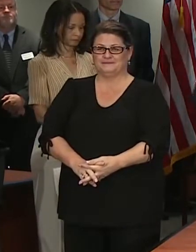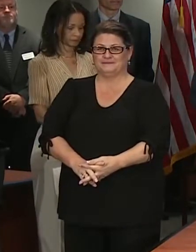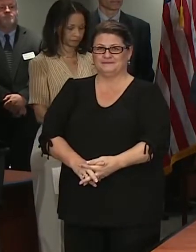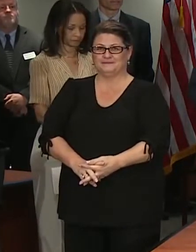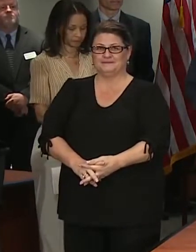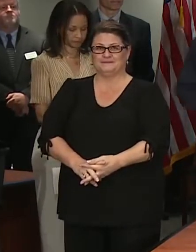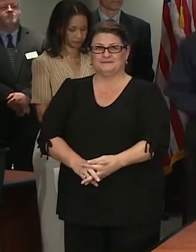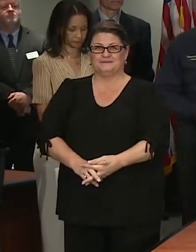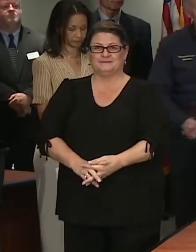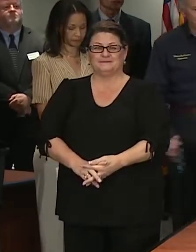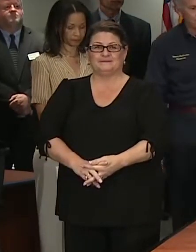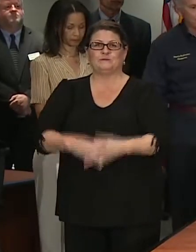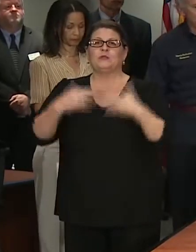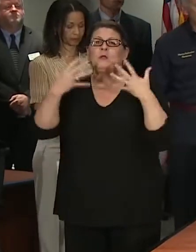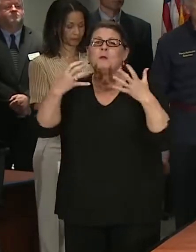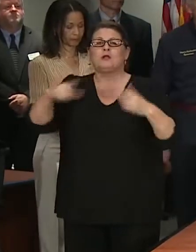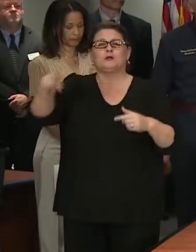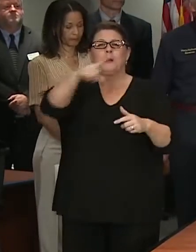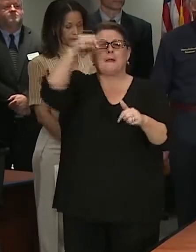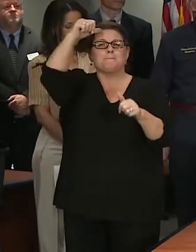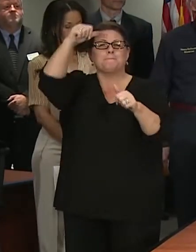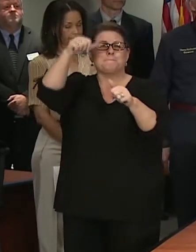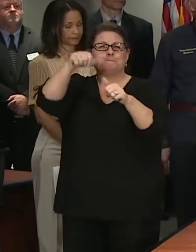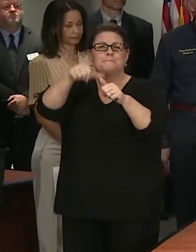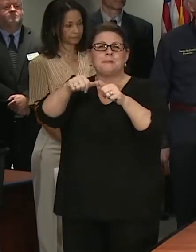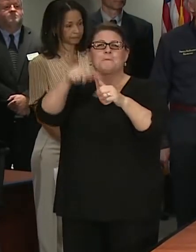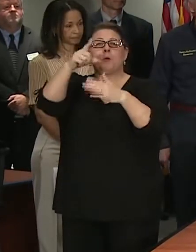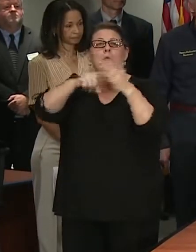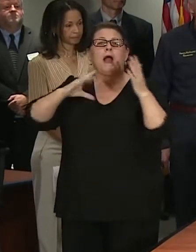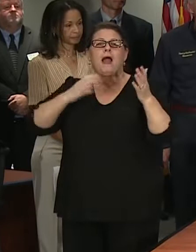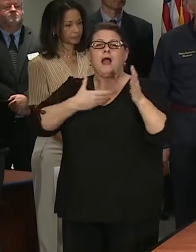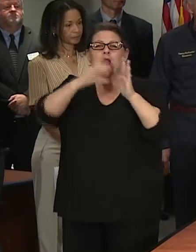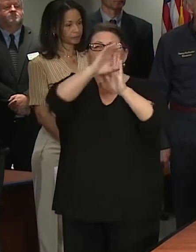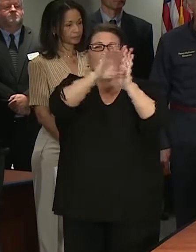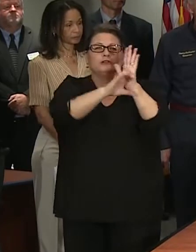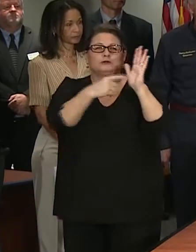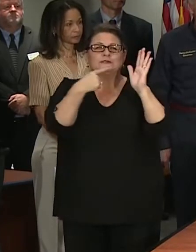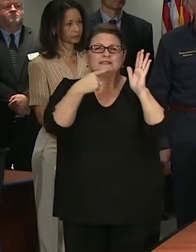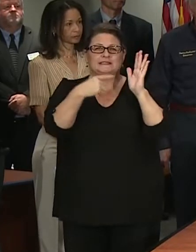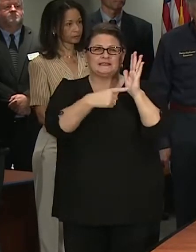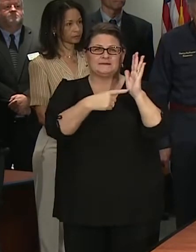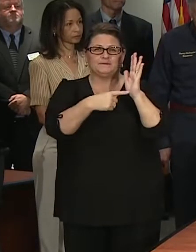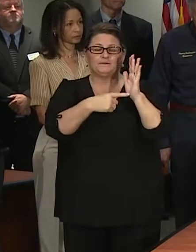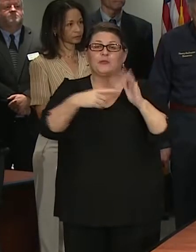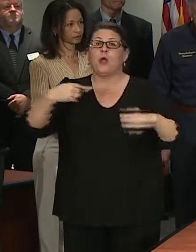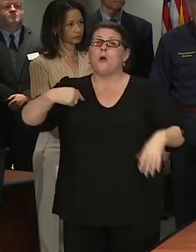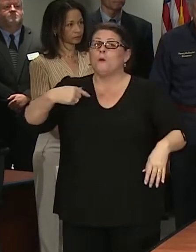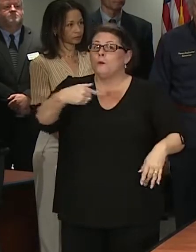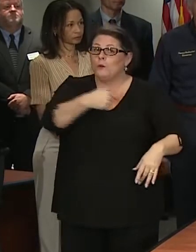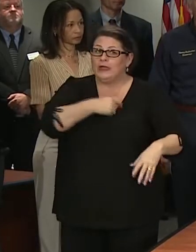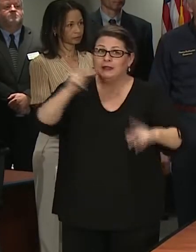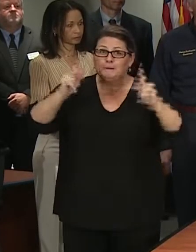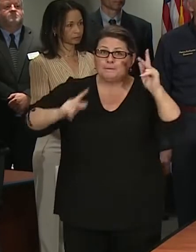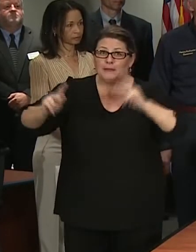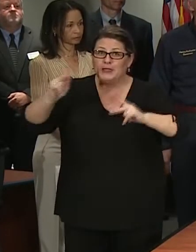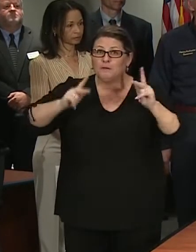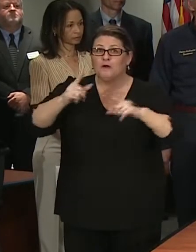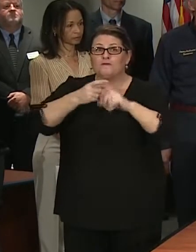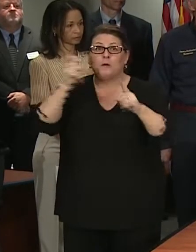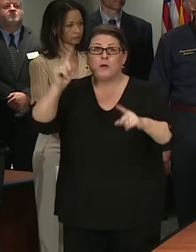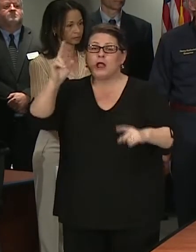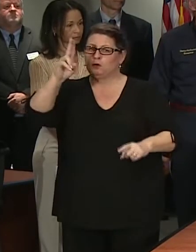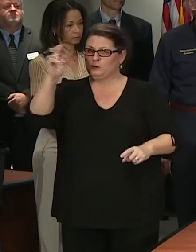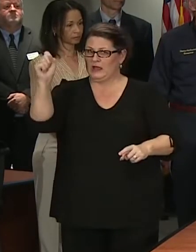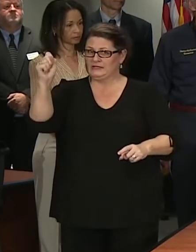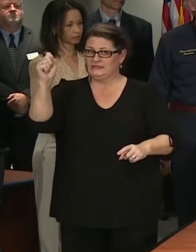I want us to remember a few words from the preamble of the Constitution. That says, "We the people of the United States, in